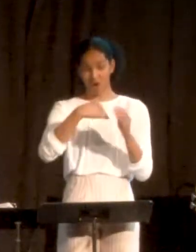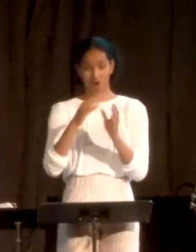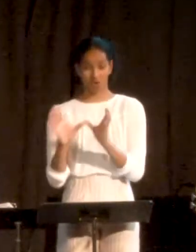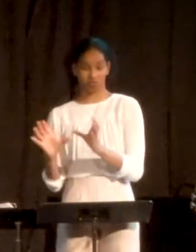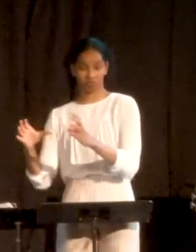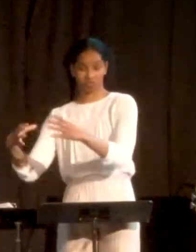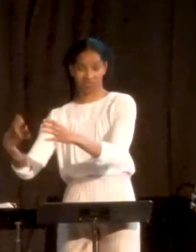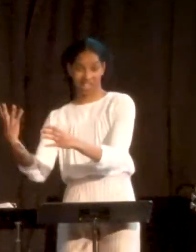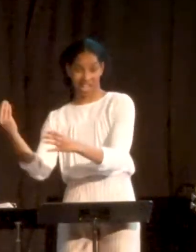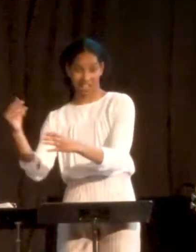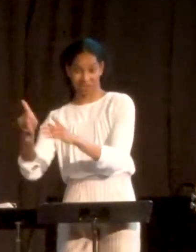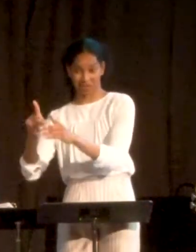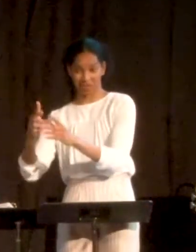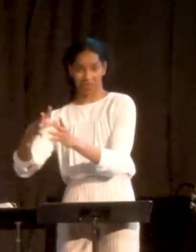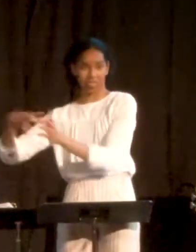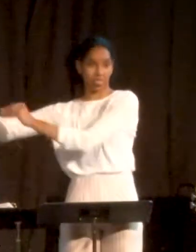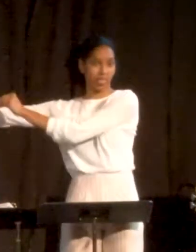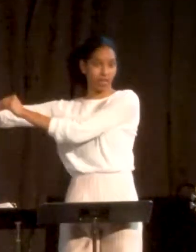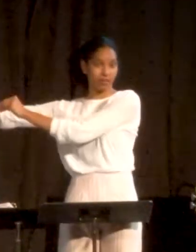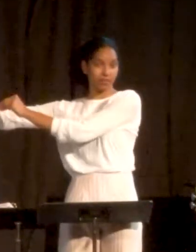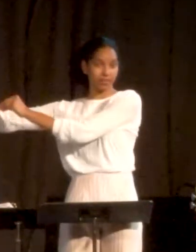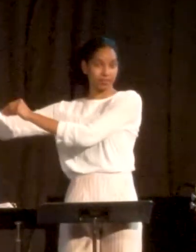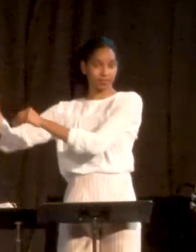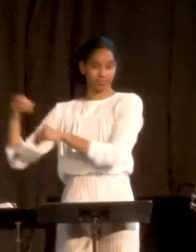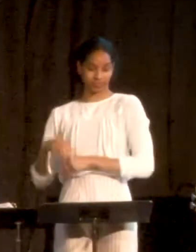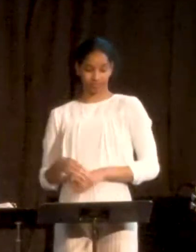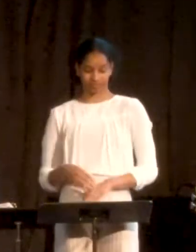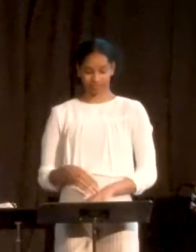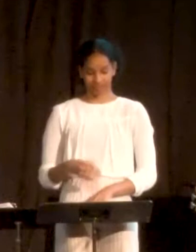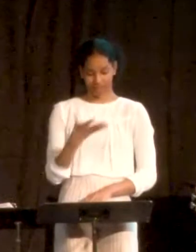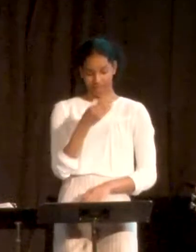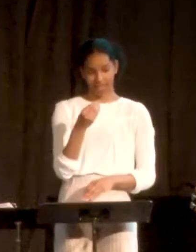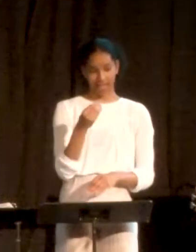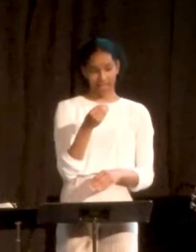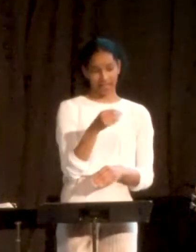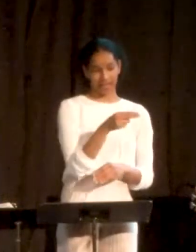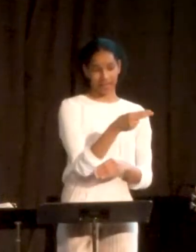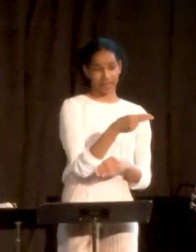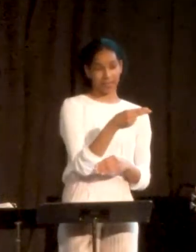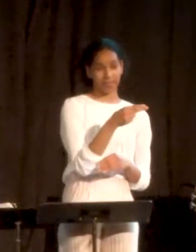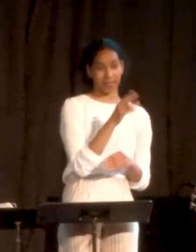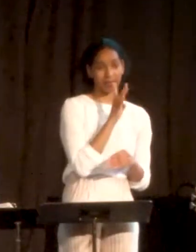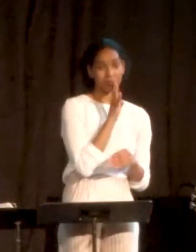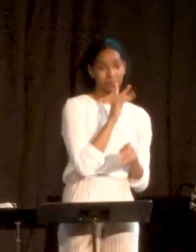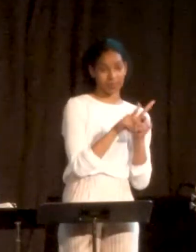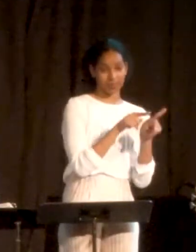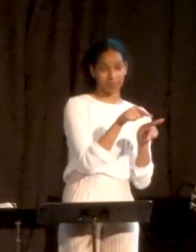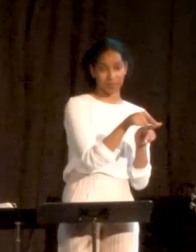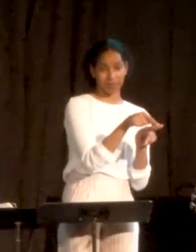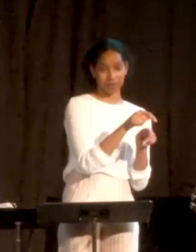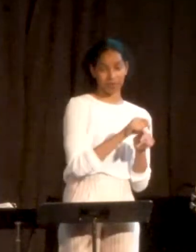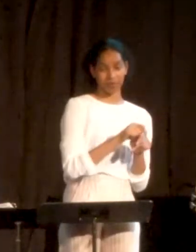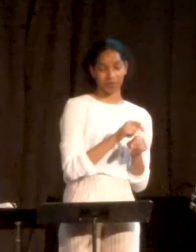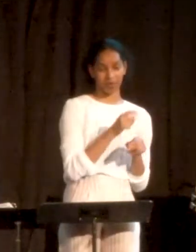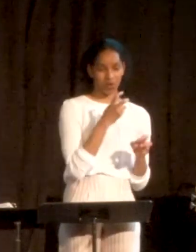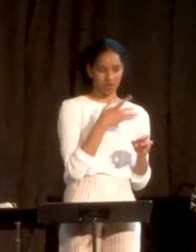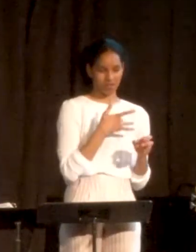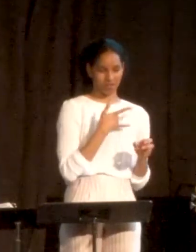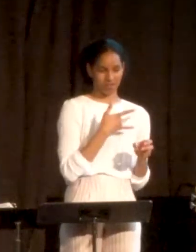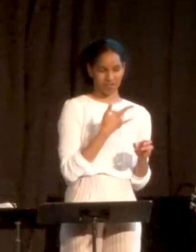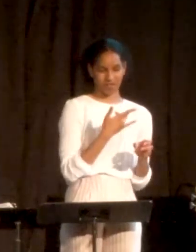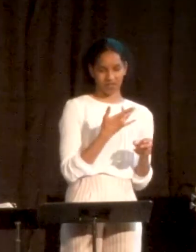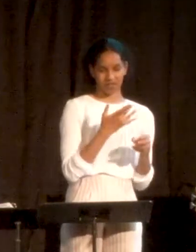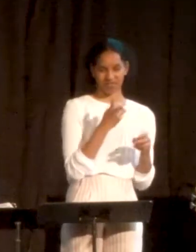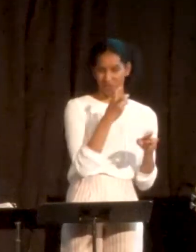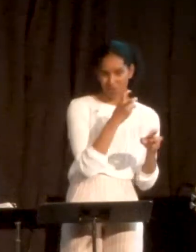The Hebraists, who spoke the language and were part of the given social network in